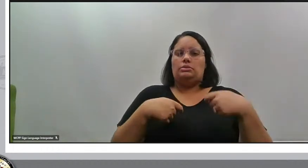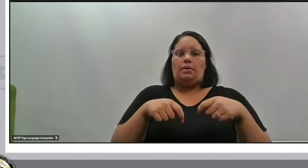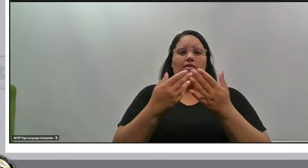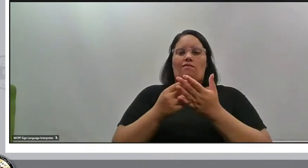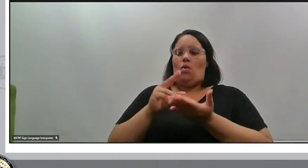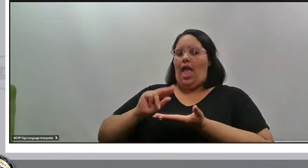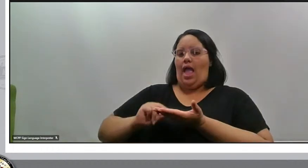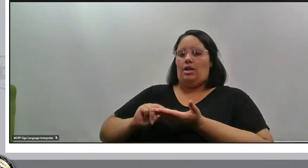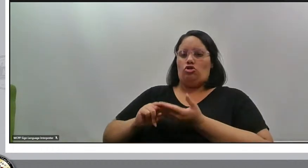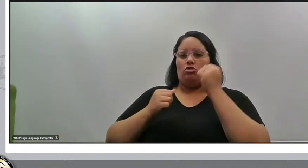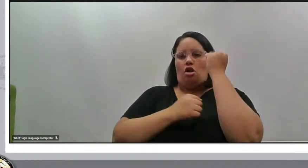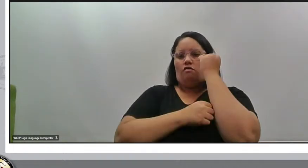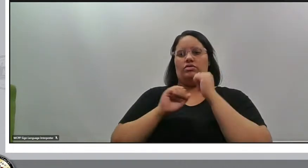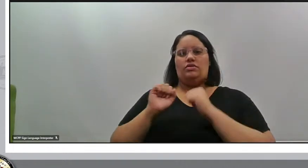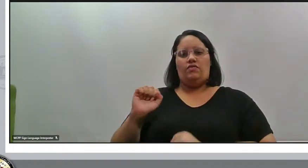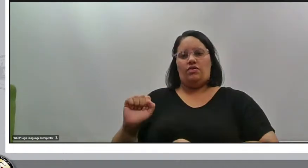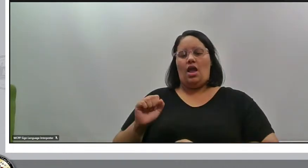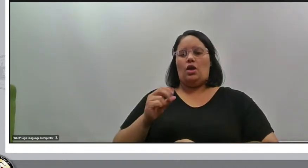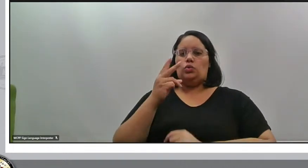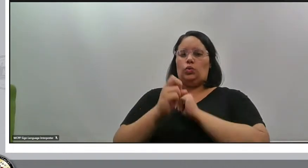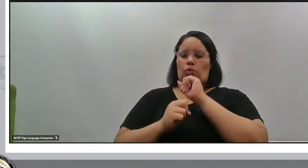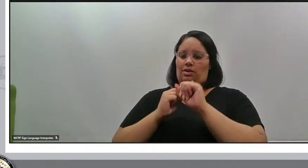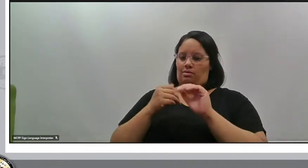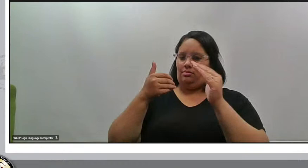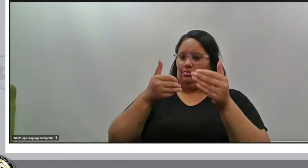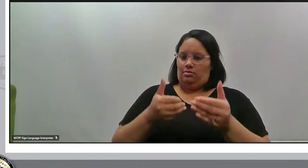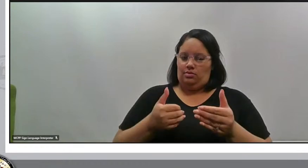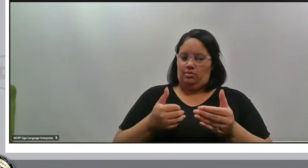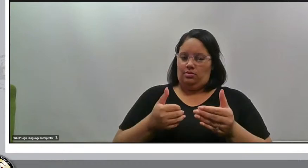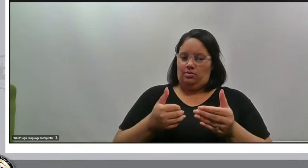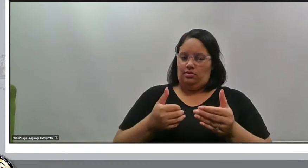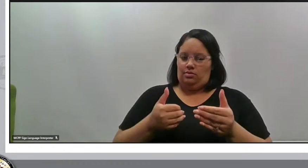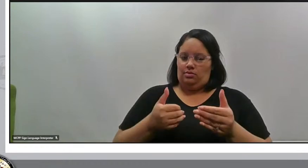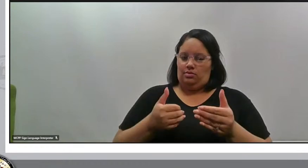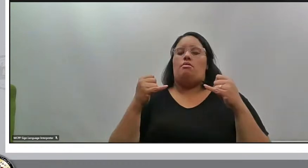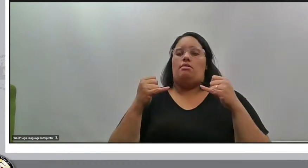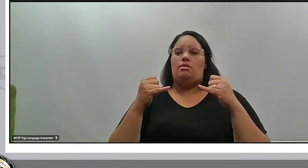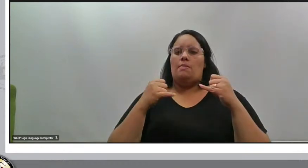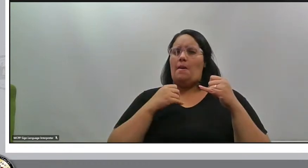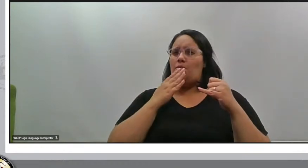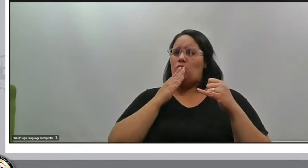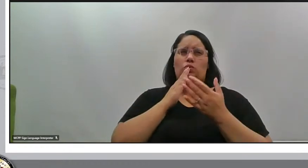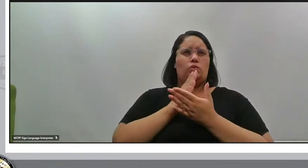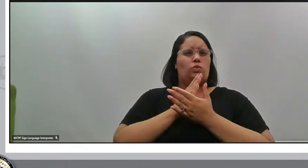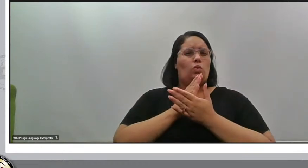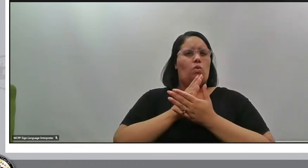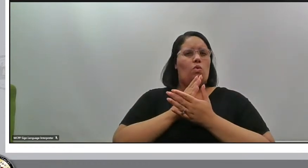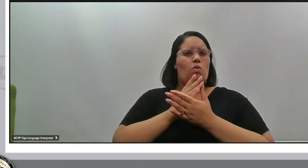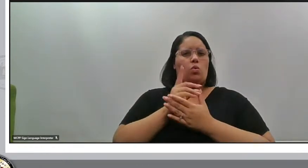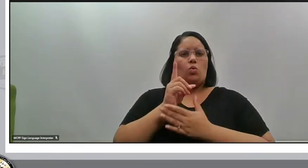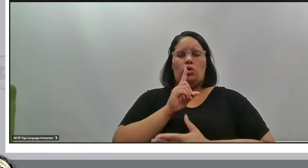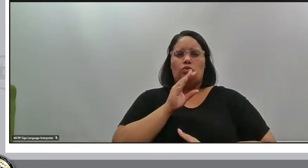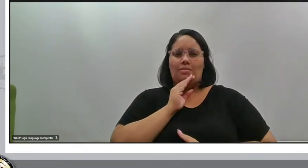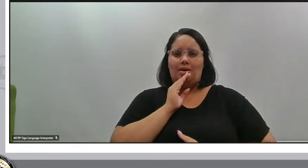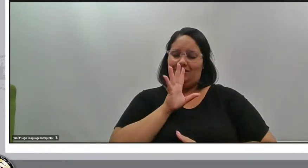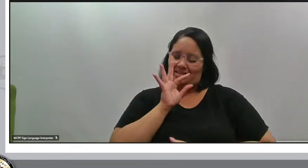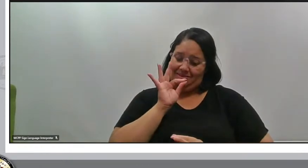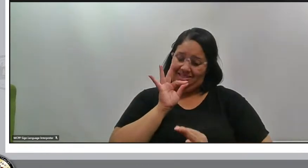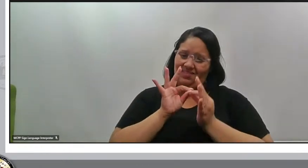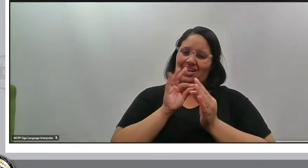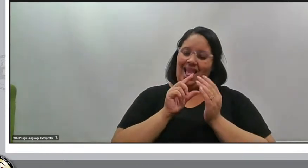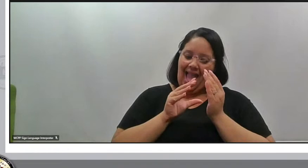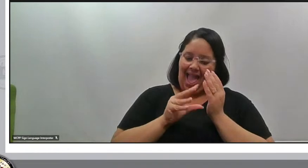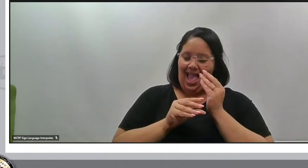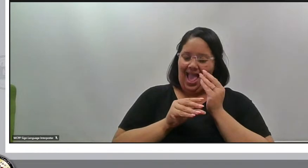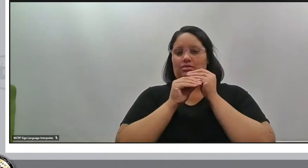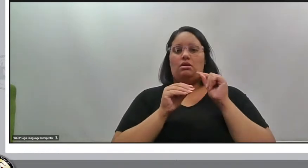office, and in the past 2 years, we have been working online, then I'm not exactly sure what specifically extra we will